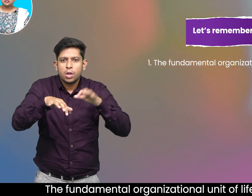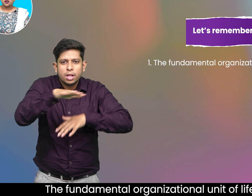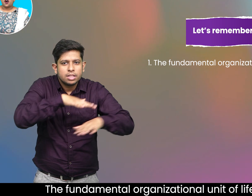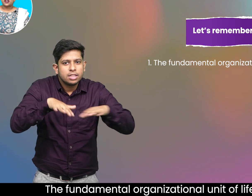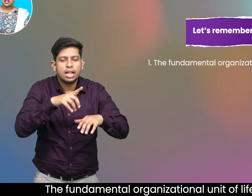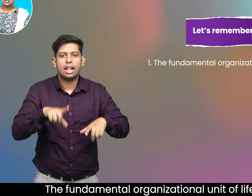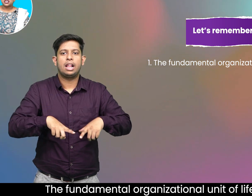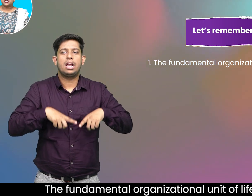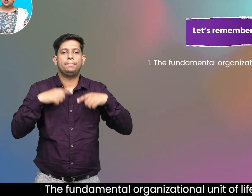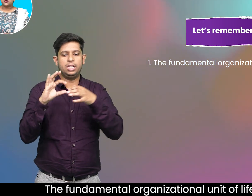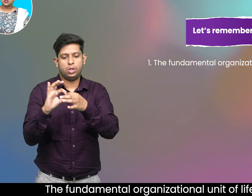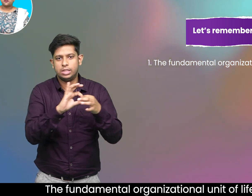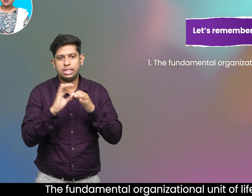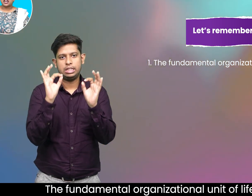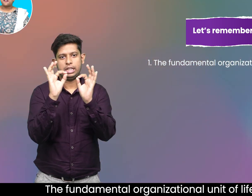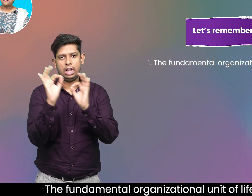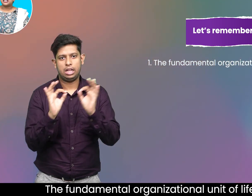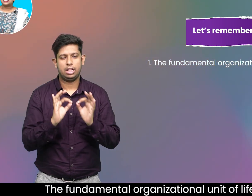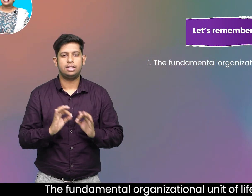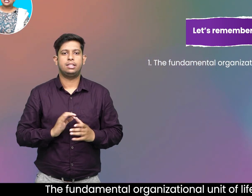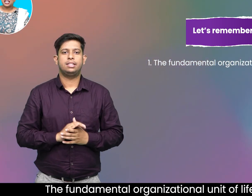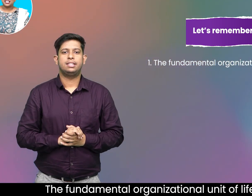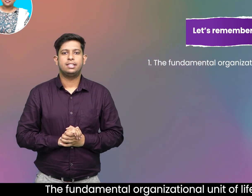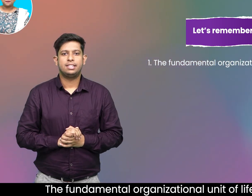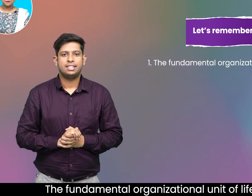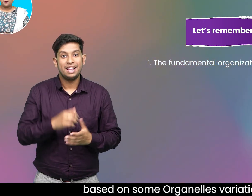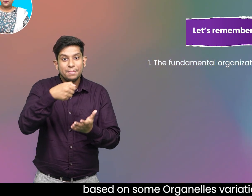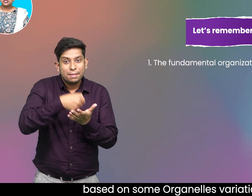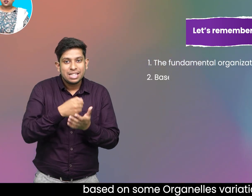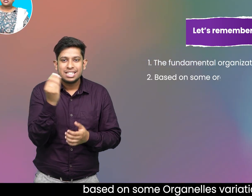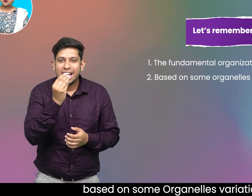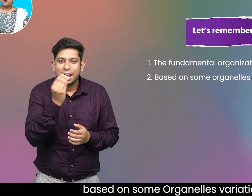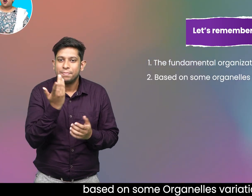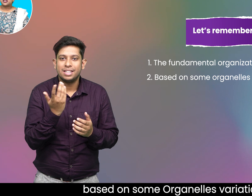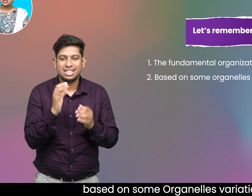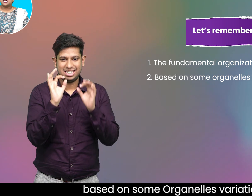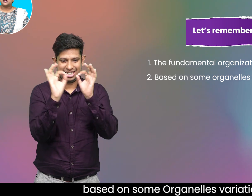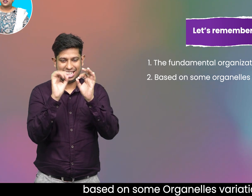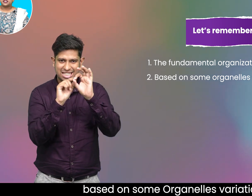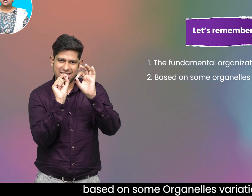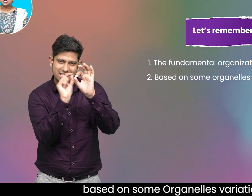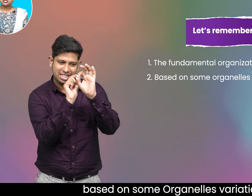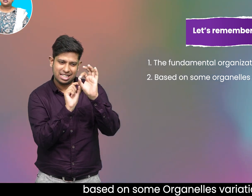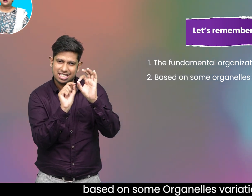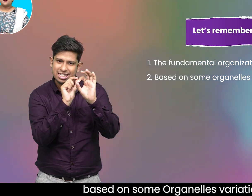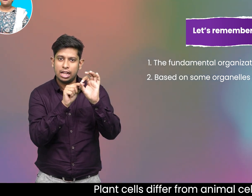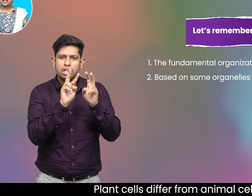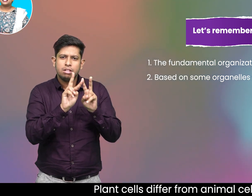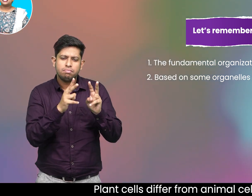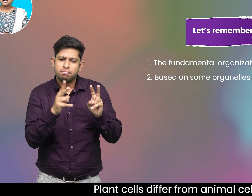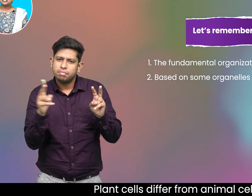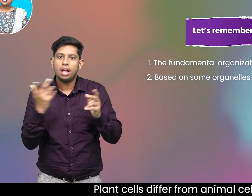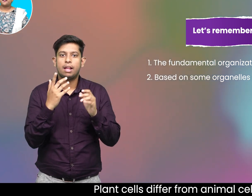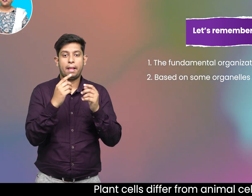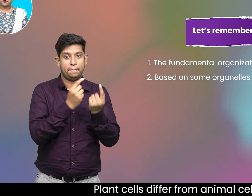fundamental organizational unit of life is the cell. Based on some organelle variations,